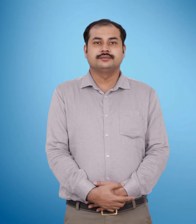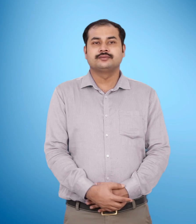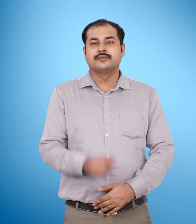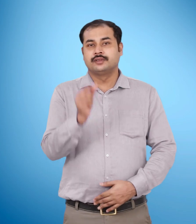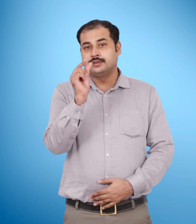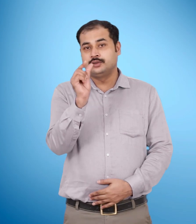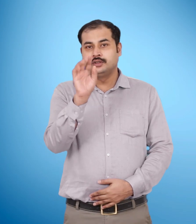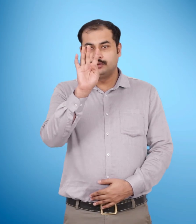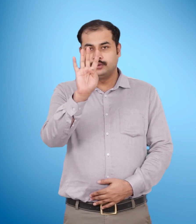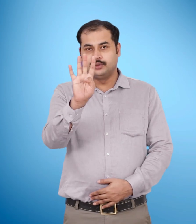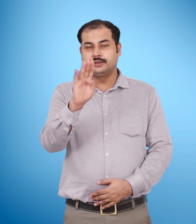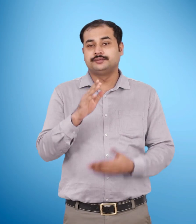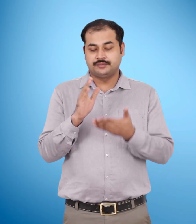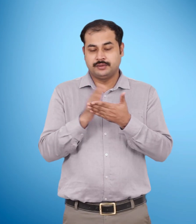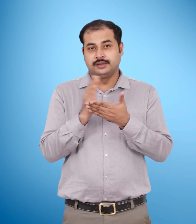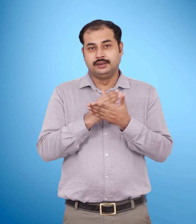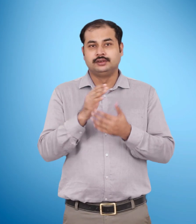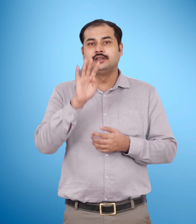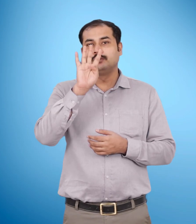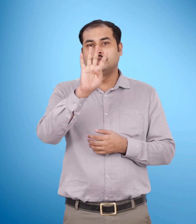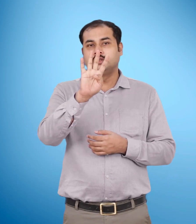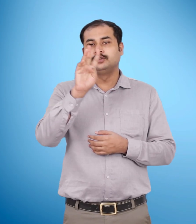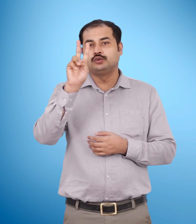Unit 4, page 42.